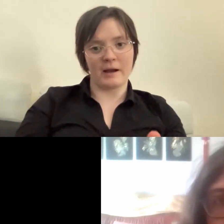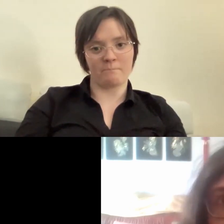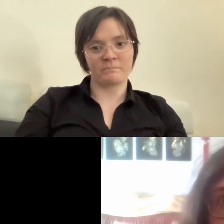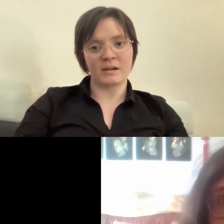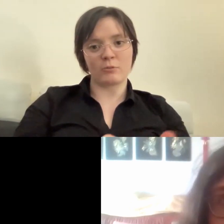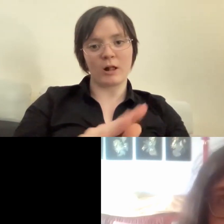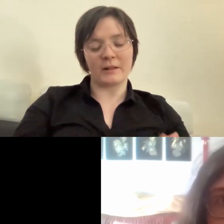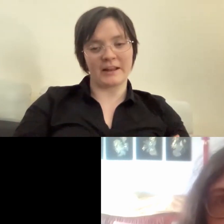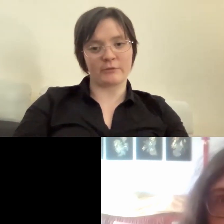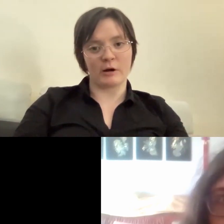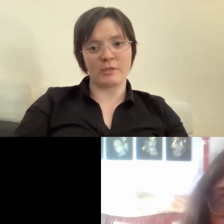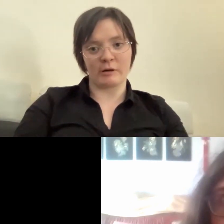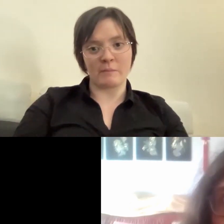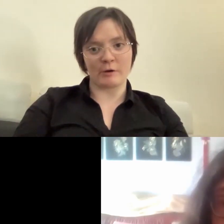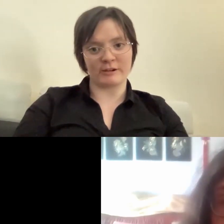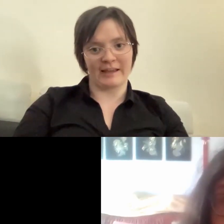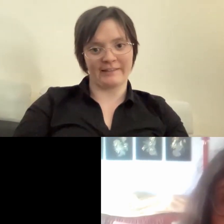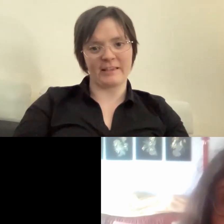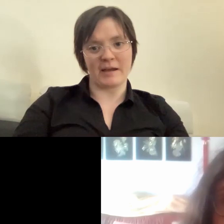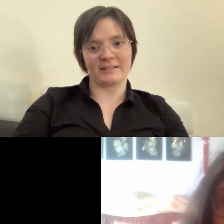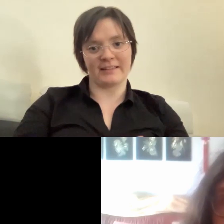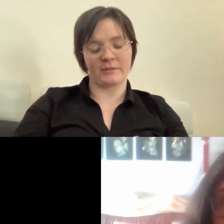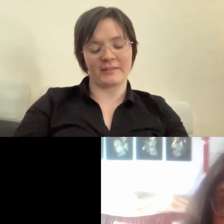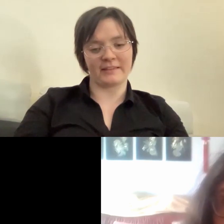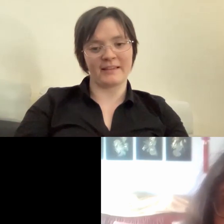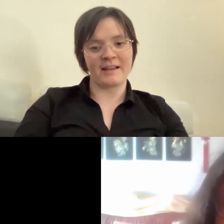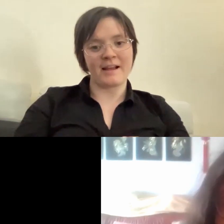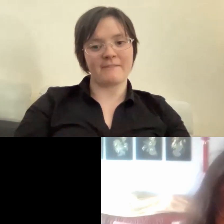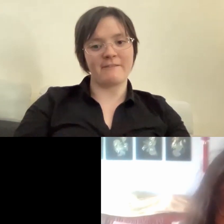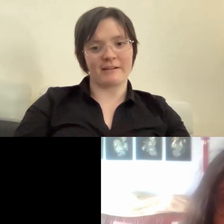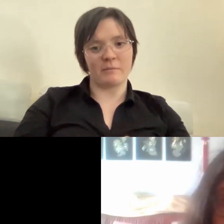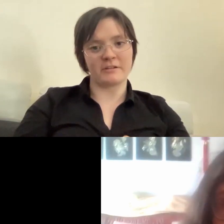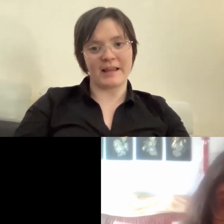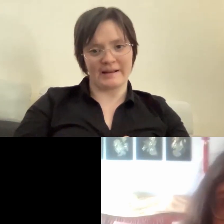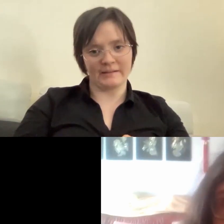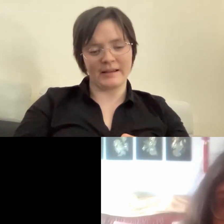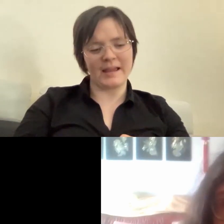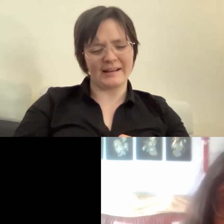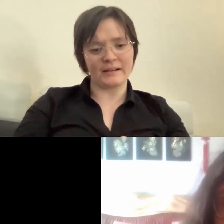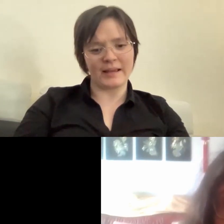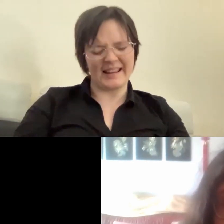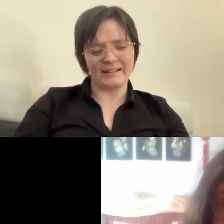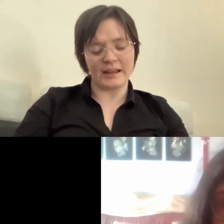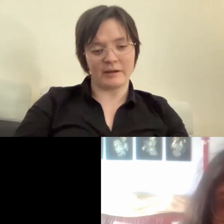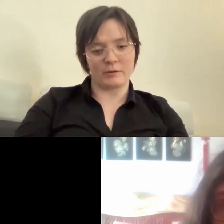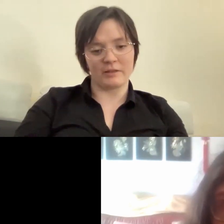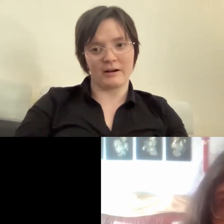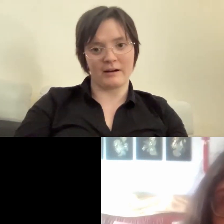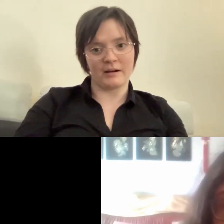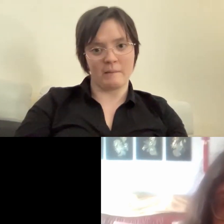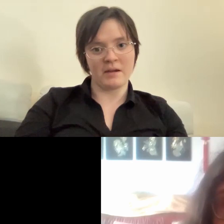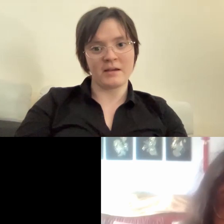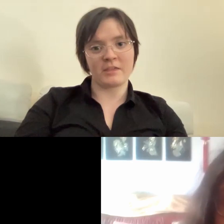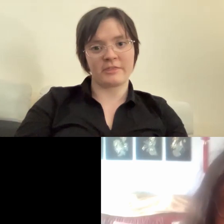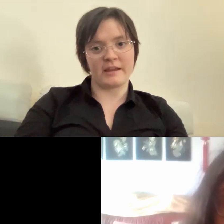about world building through a poetry lens, especially since this is very much in keeping with